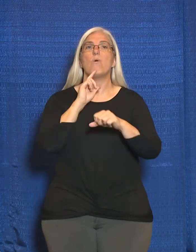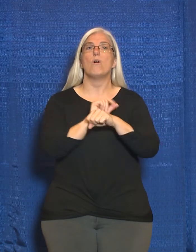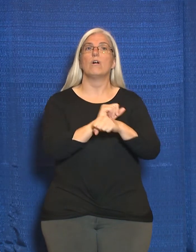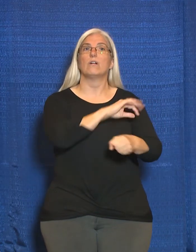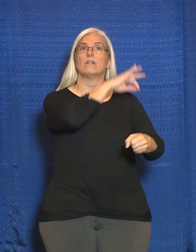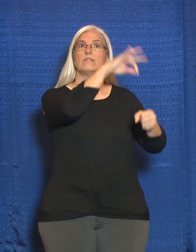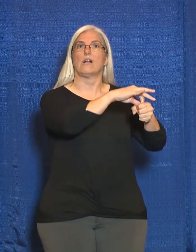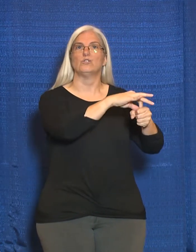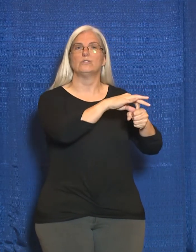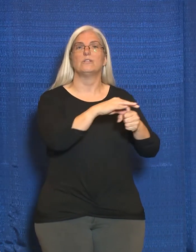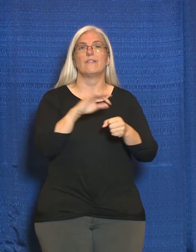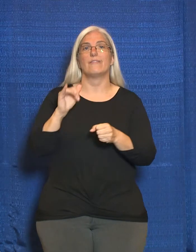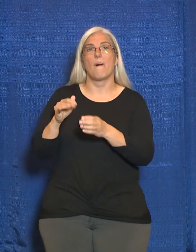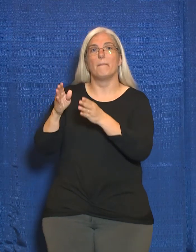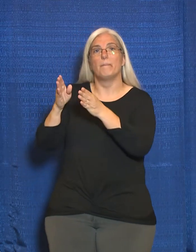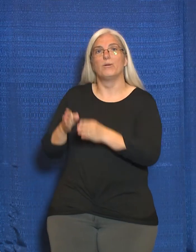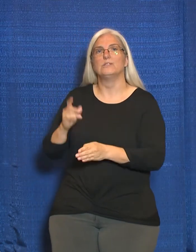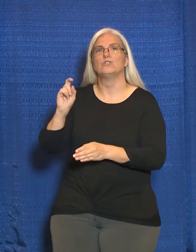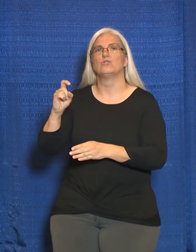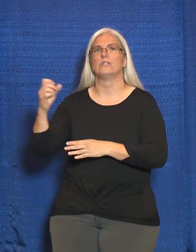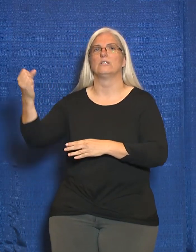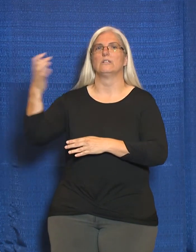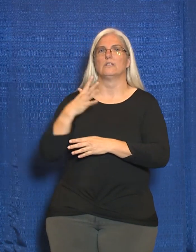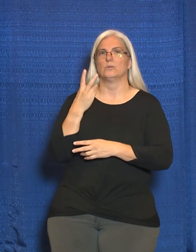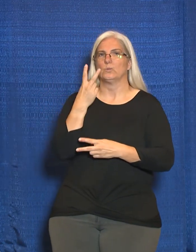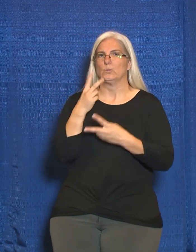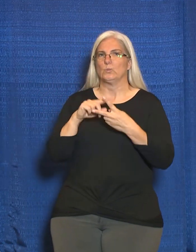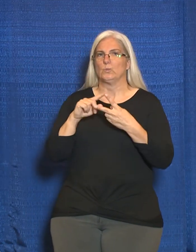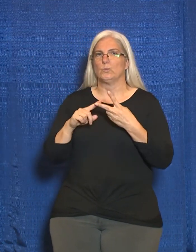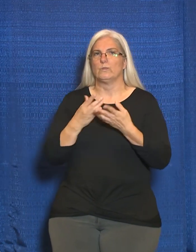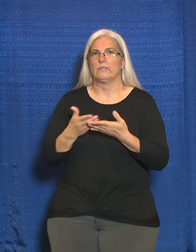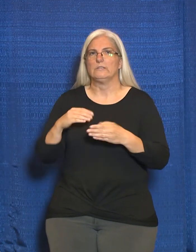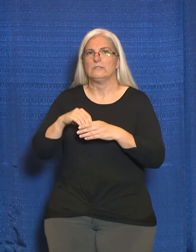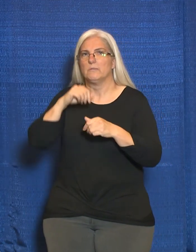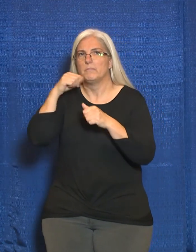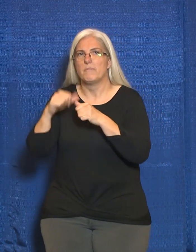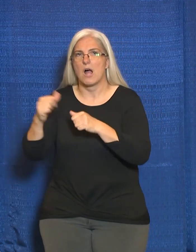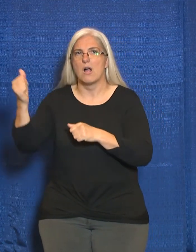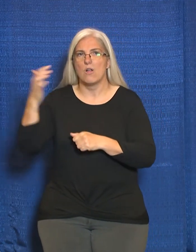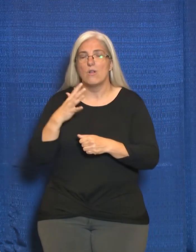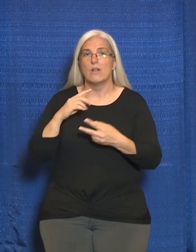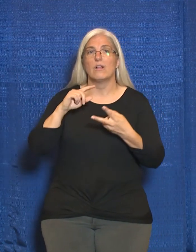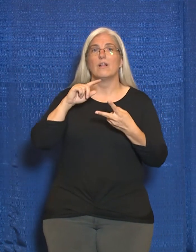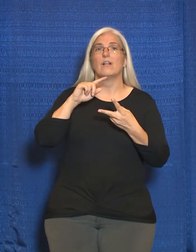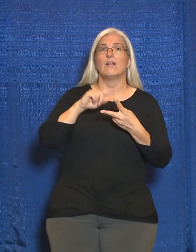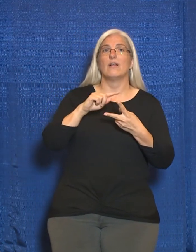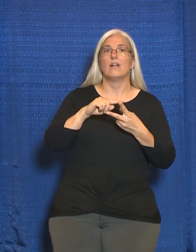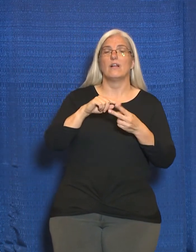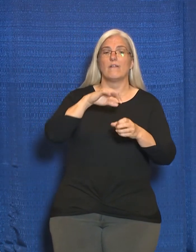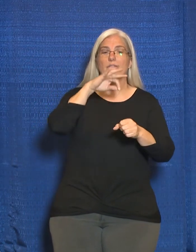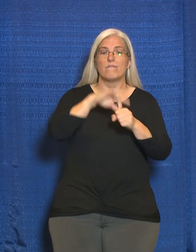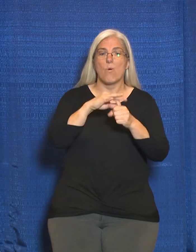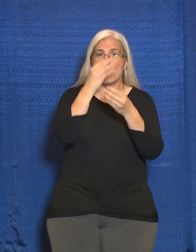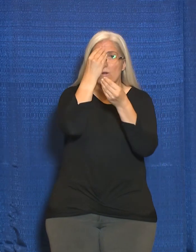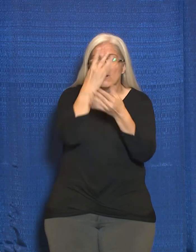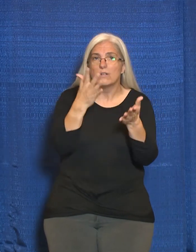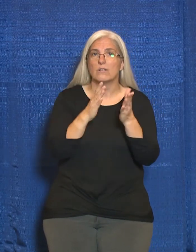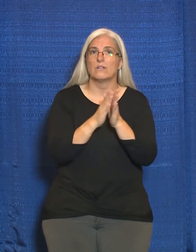Before an election, a registered voter should receive a voter information guide and other voting materials in the mail.